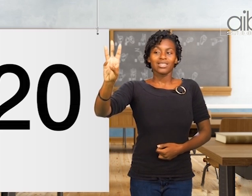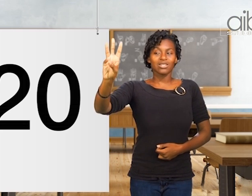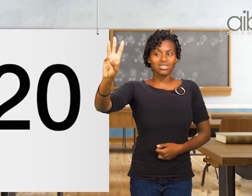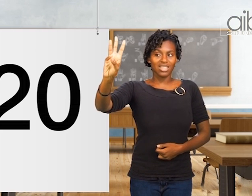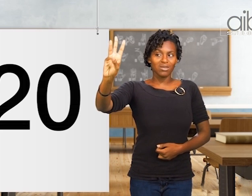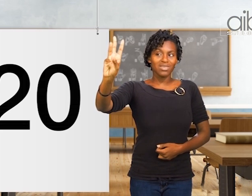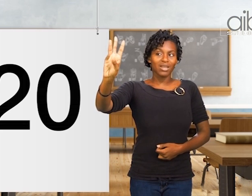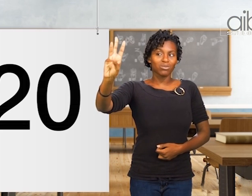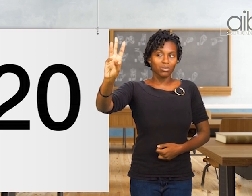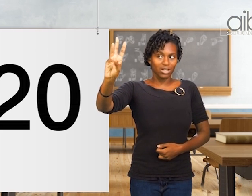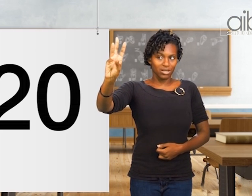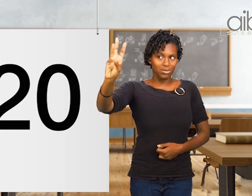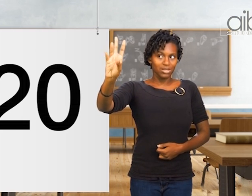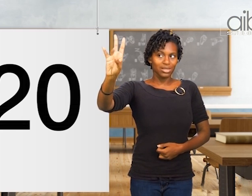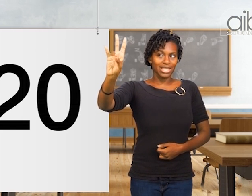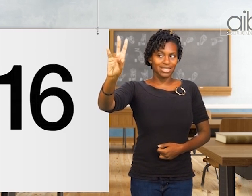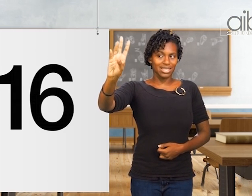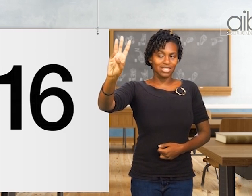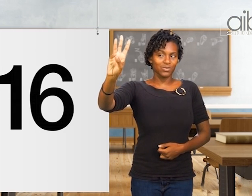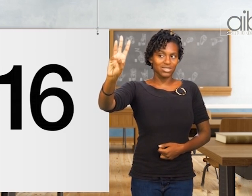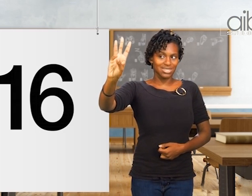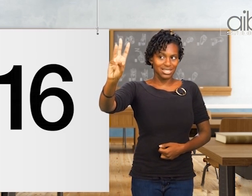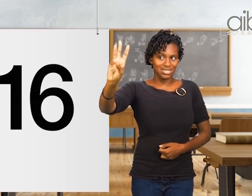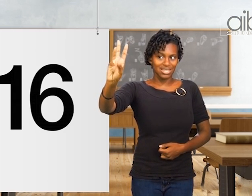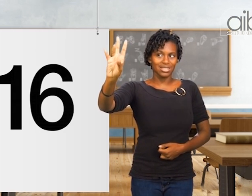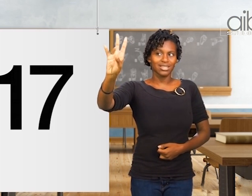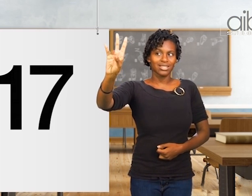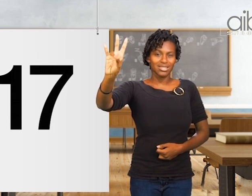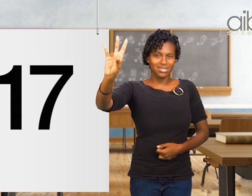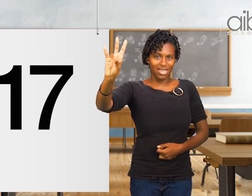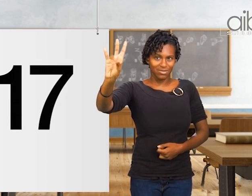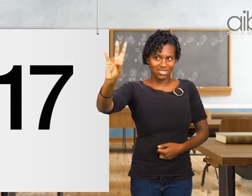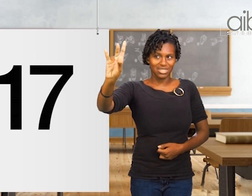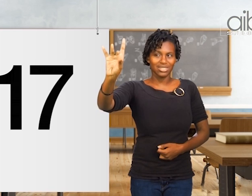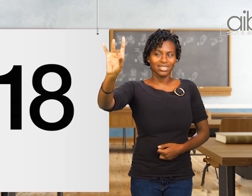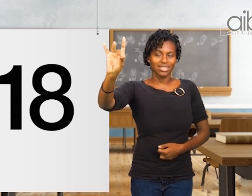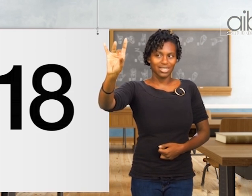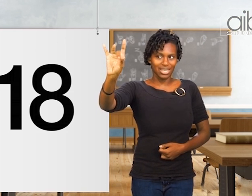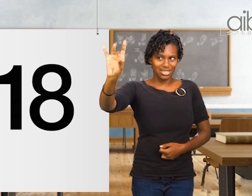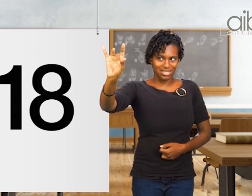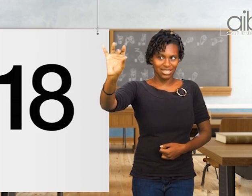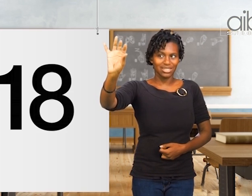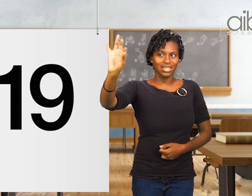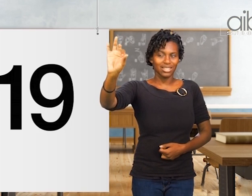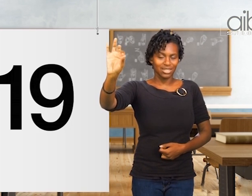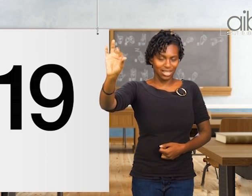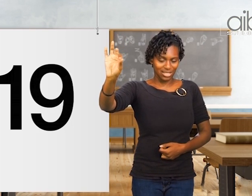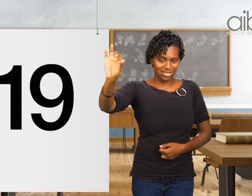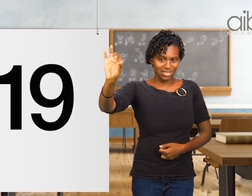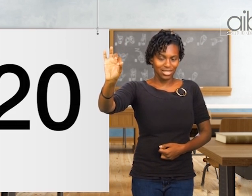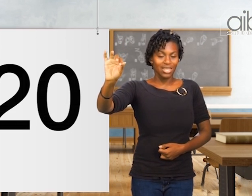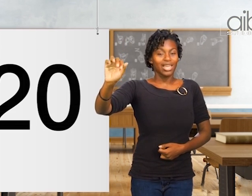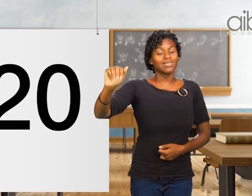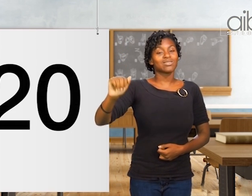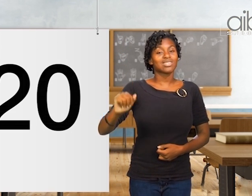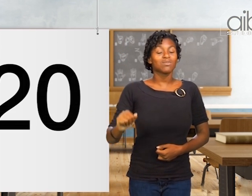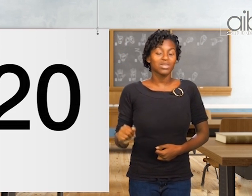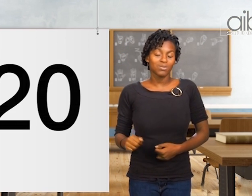There's some that rub like this for 16, 17, 18, 19. And there's some people